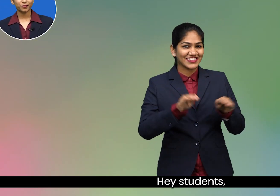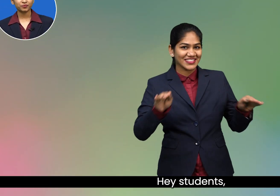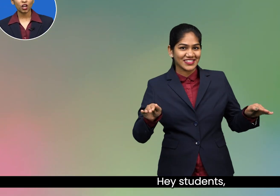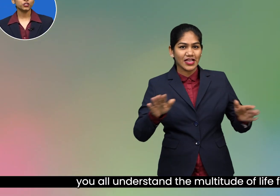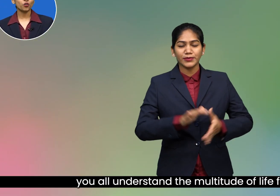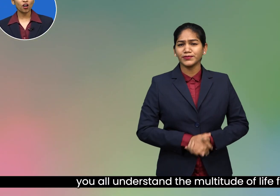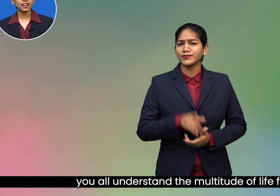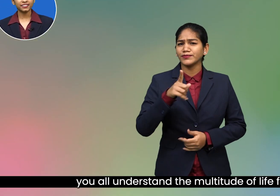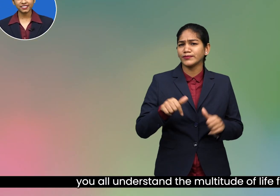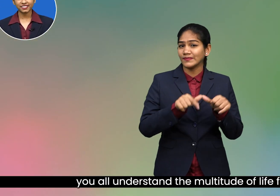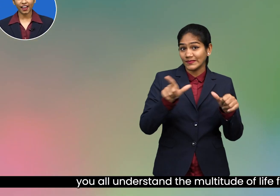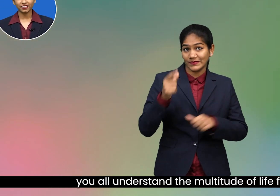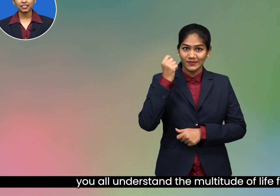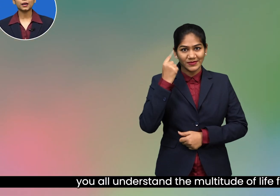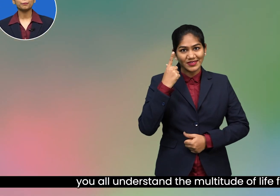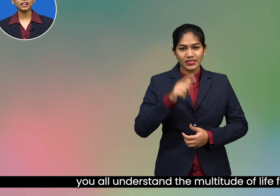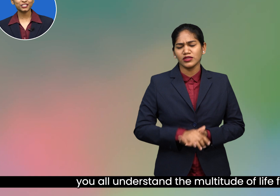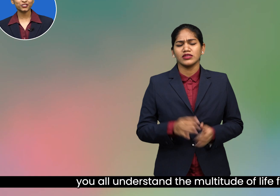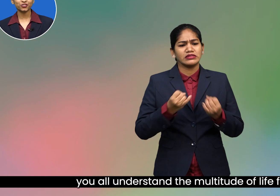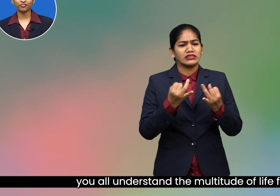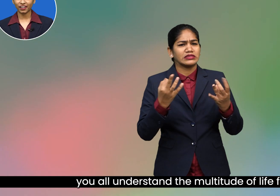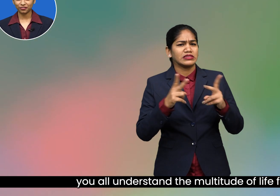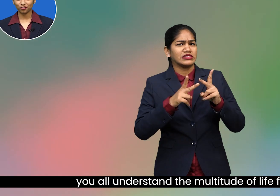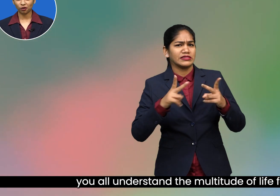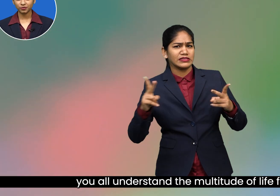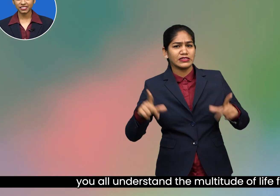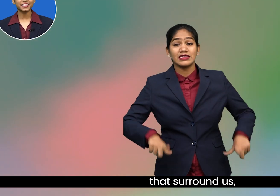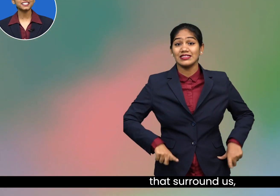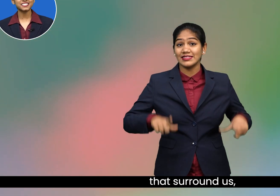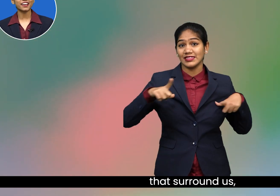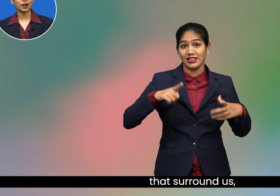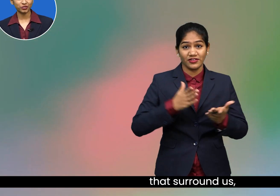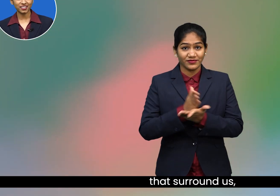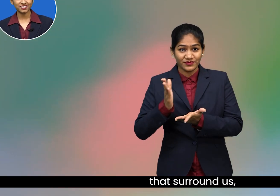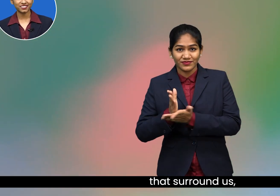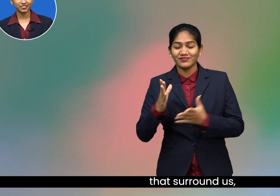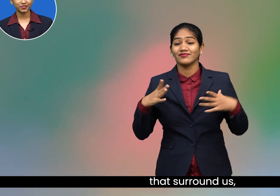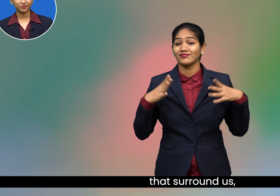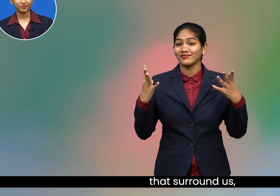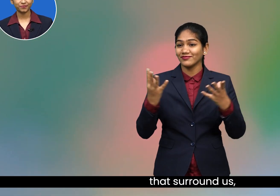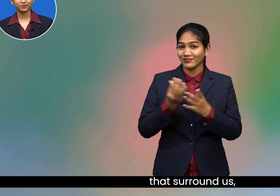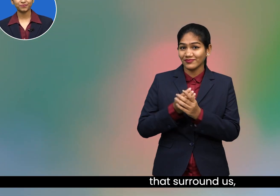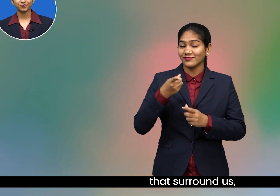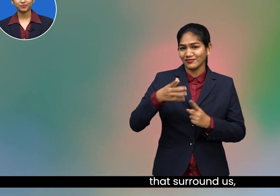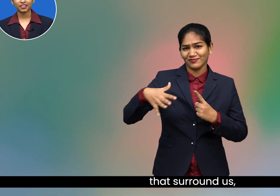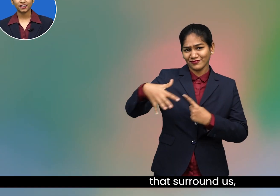Friends, you all understand the multitude of life forms that surround us.